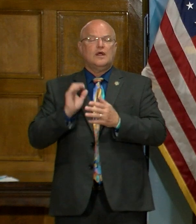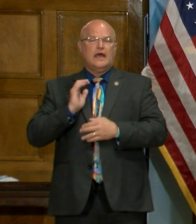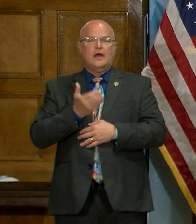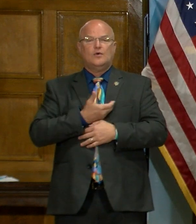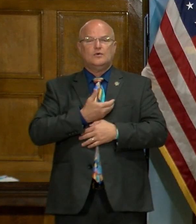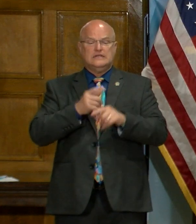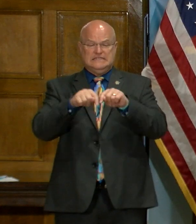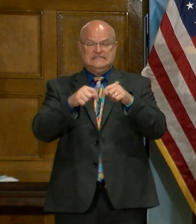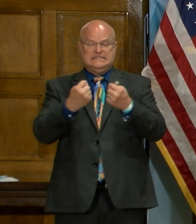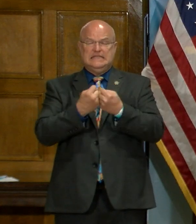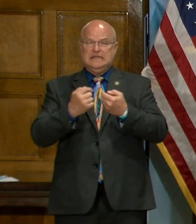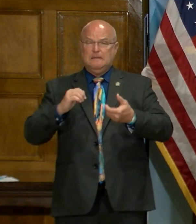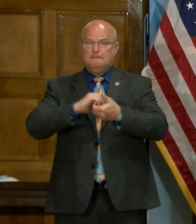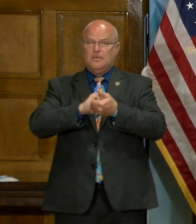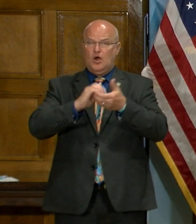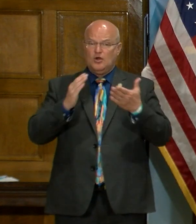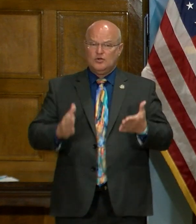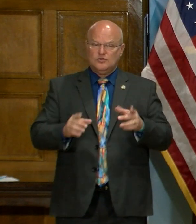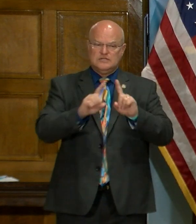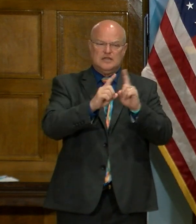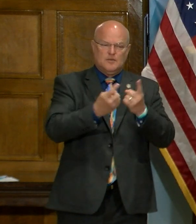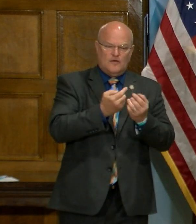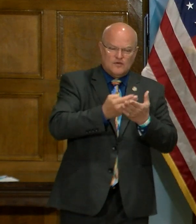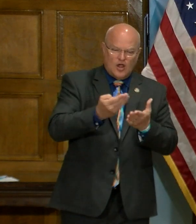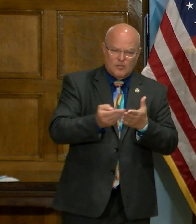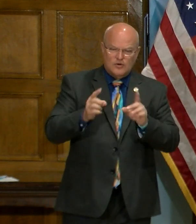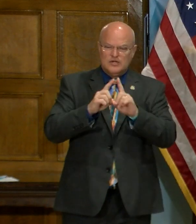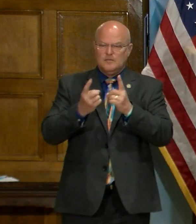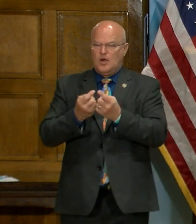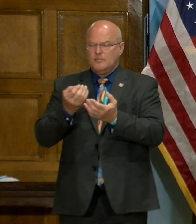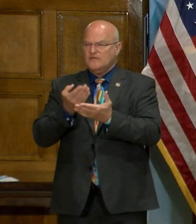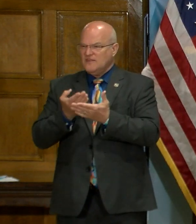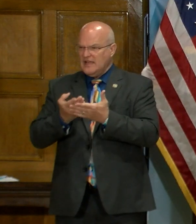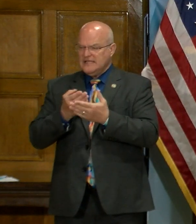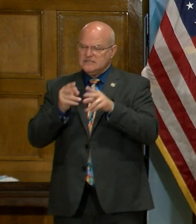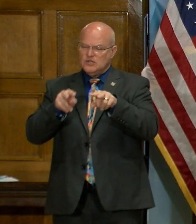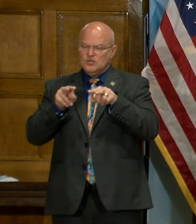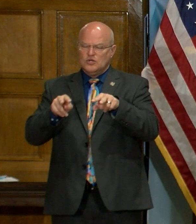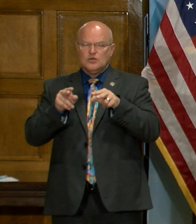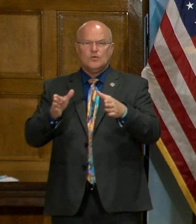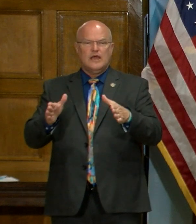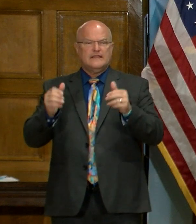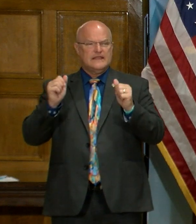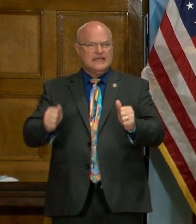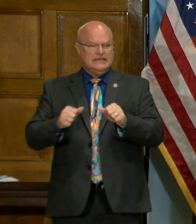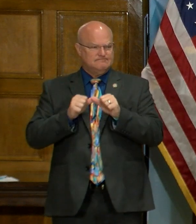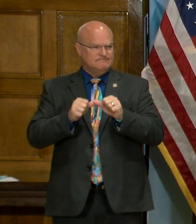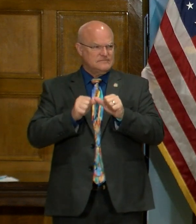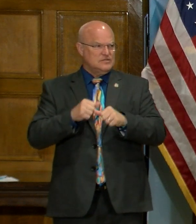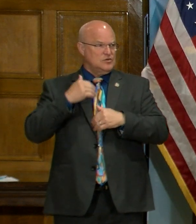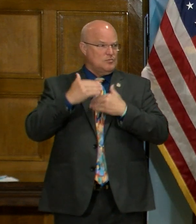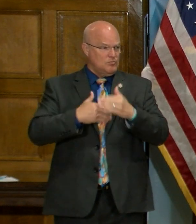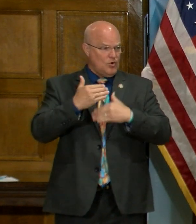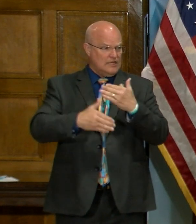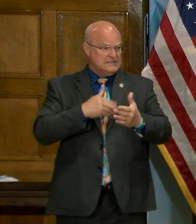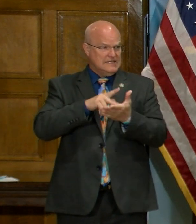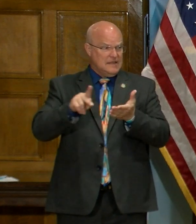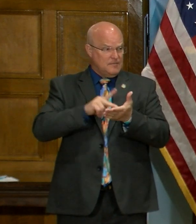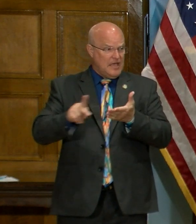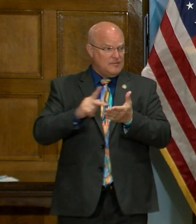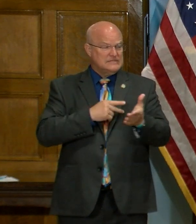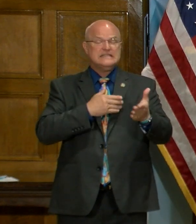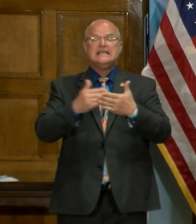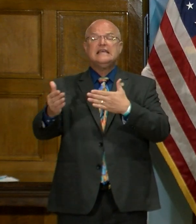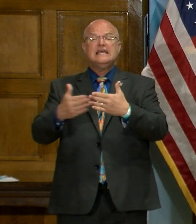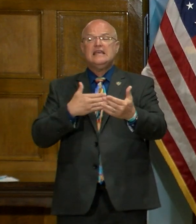our team partners, our Department of Commerce, Department of Finance, is looking at ways that they can continue to process those payments